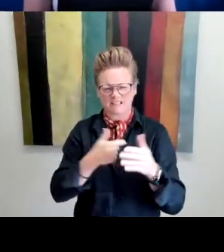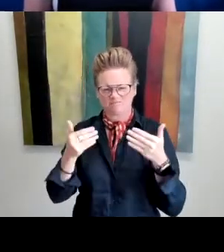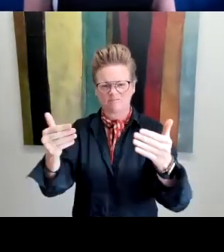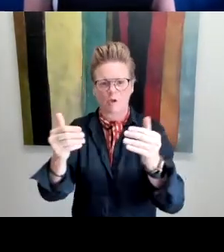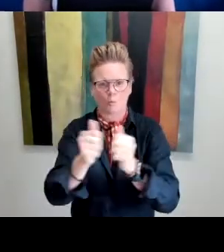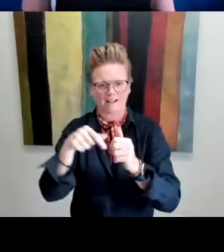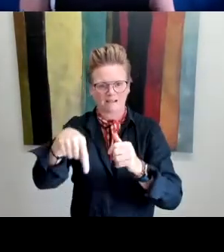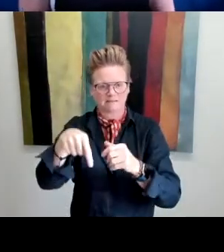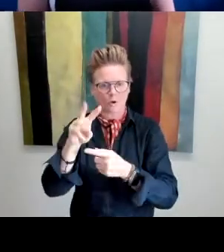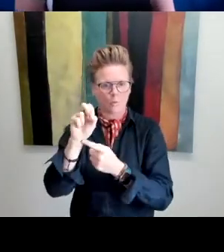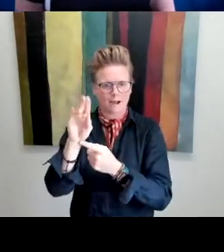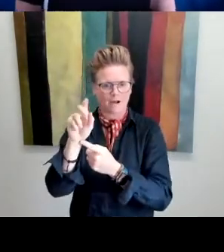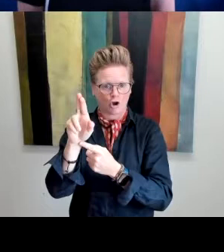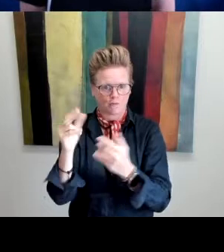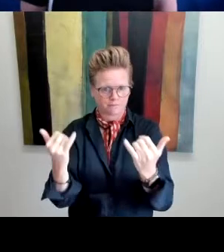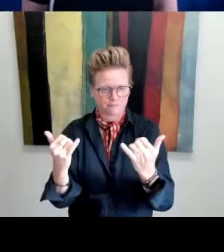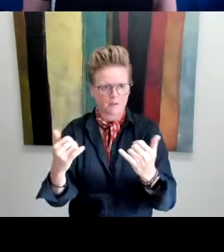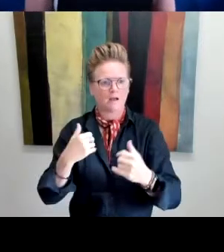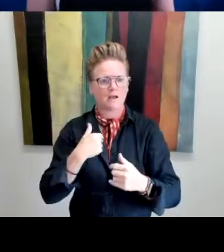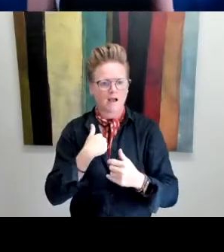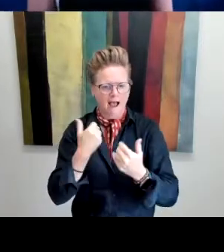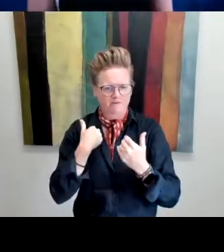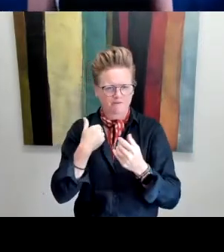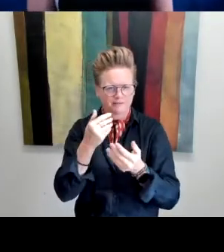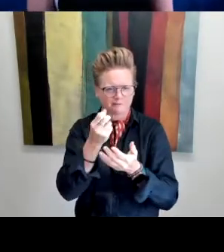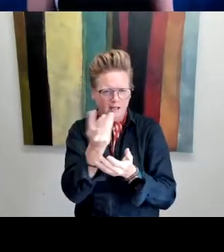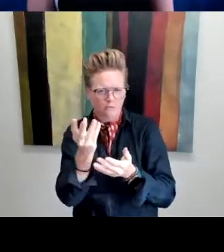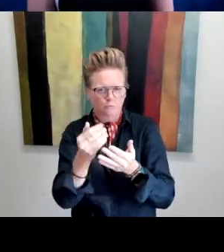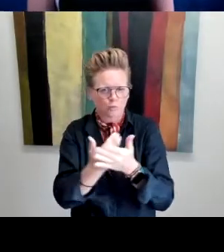topic, before we go on with this webinar,